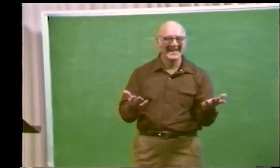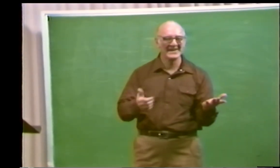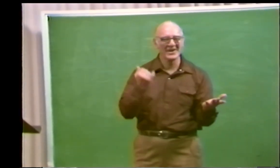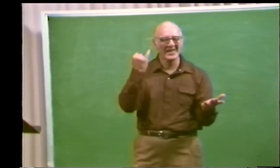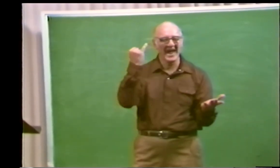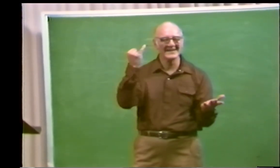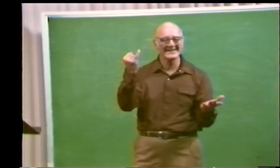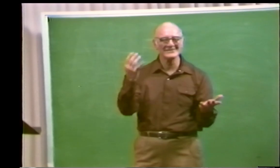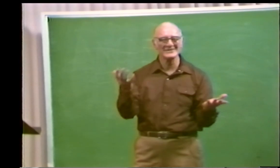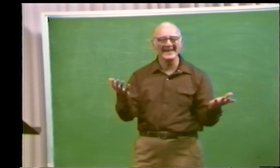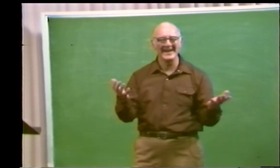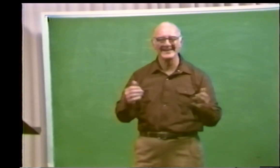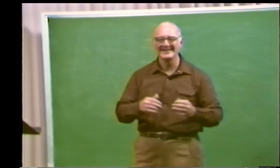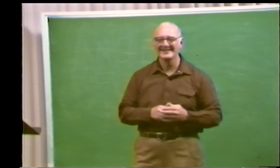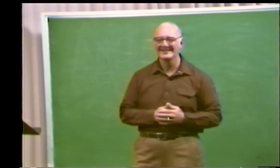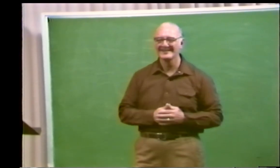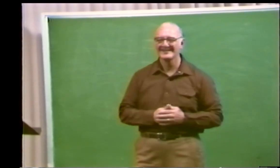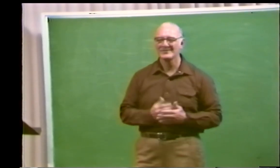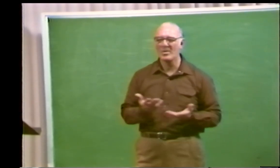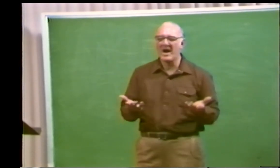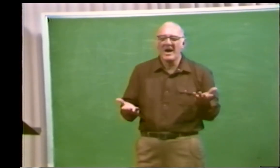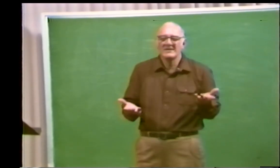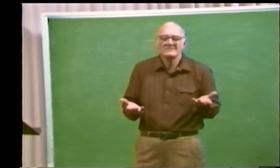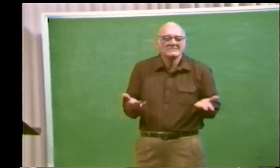Any other ideas we got? What?